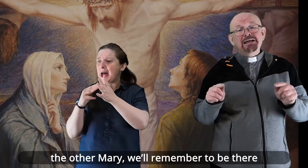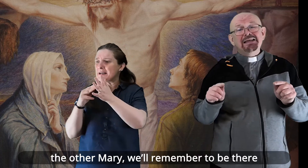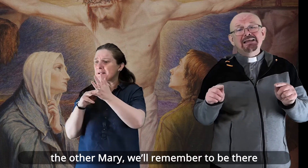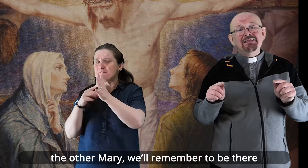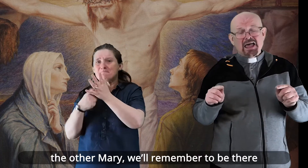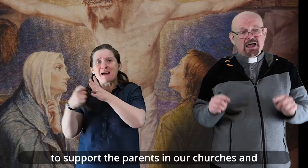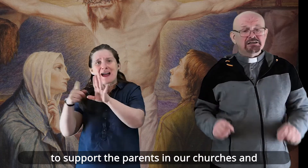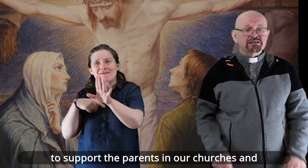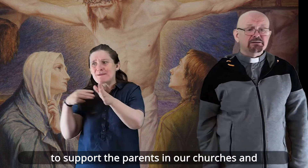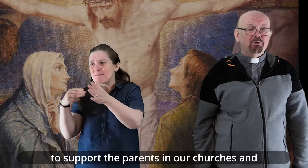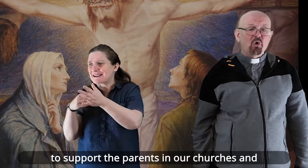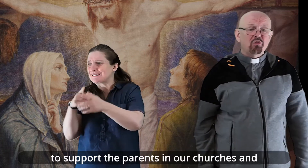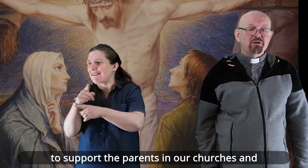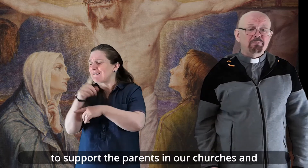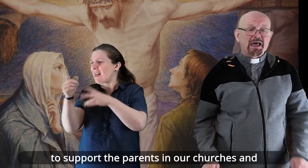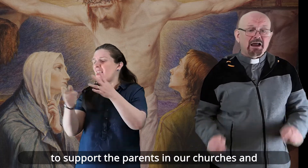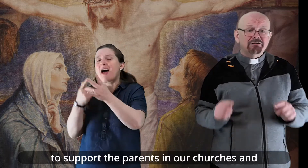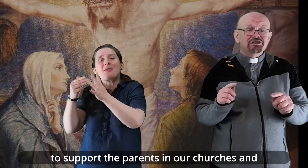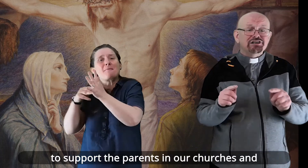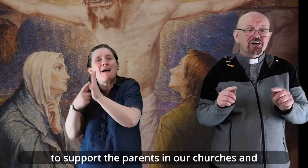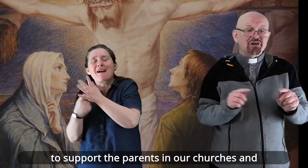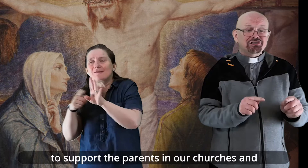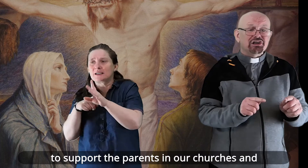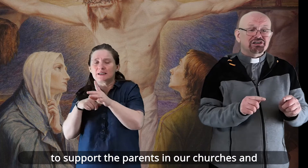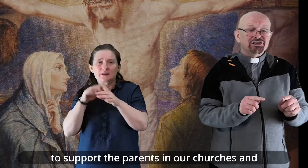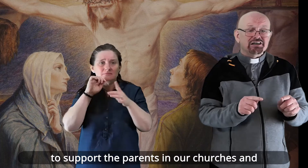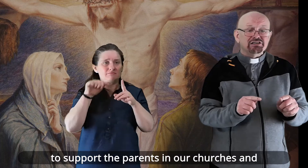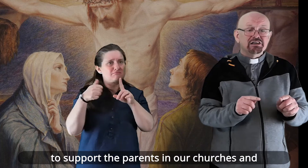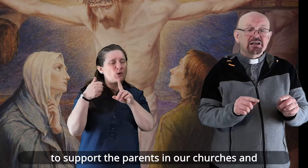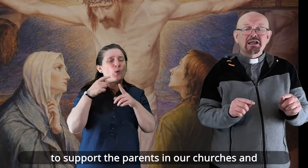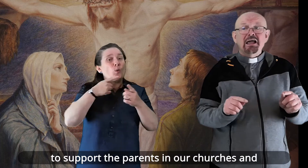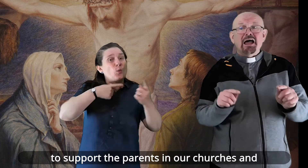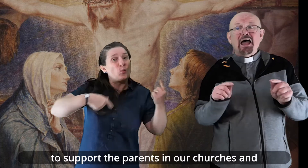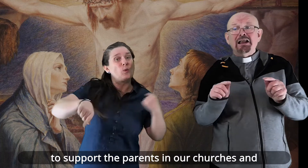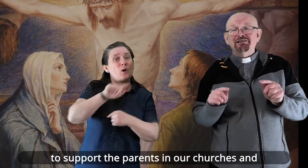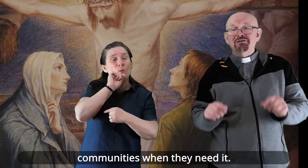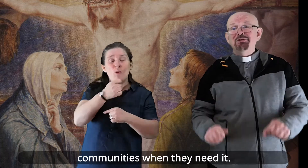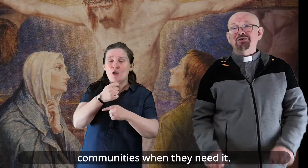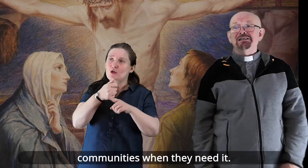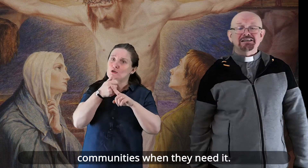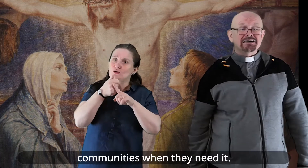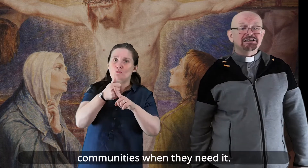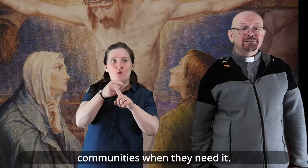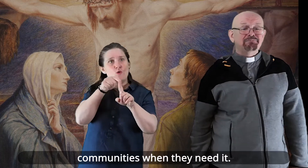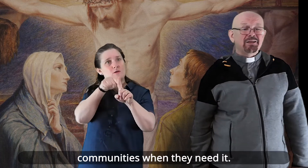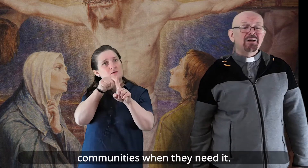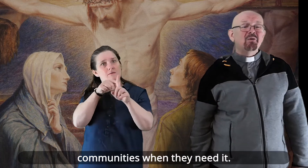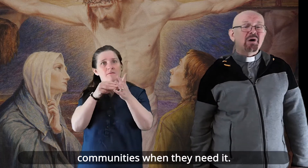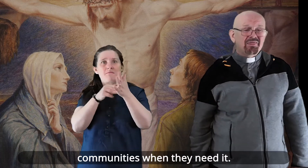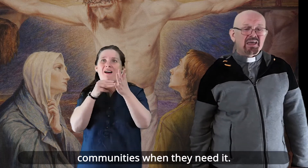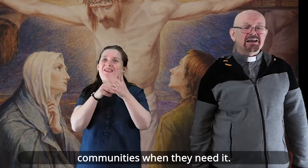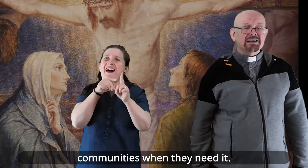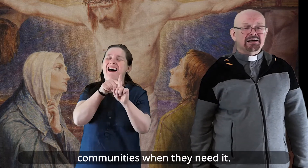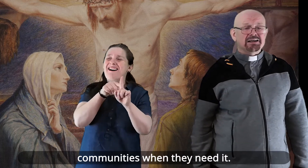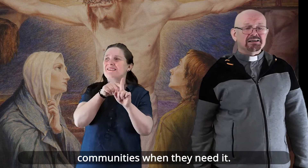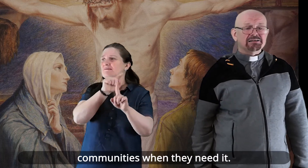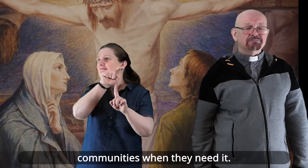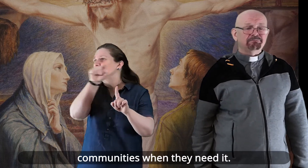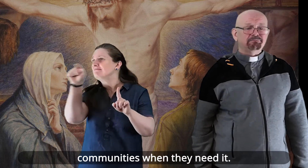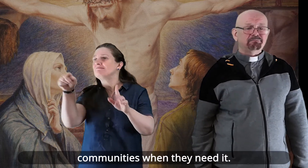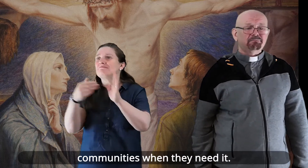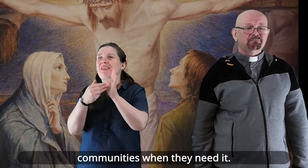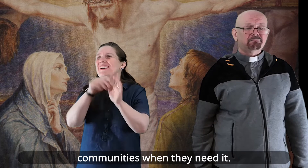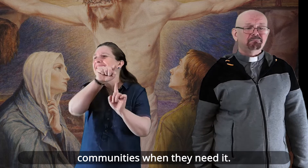be there to support the parents in our churches and communities when they need it.